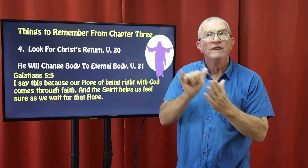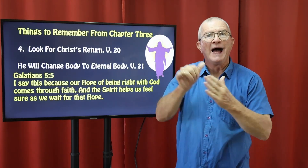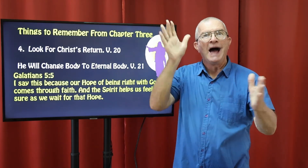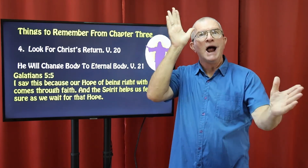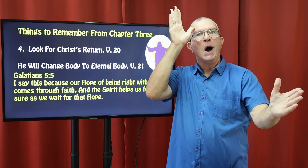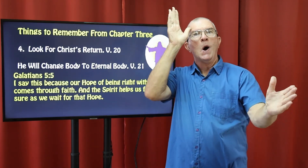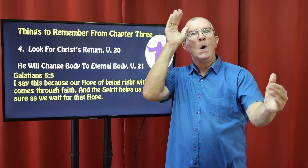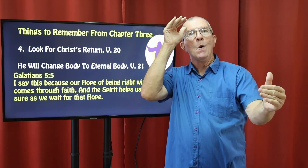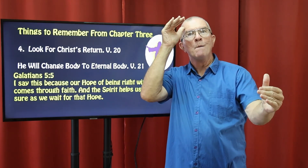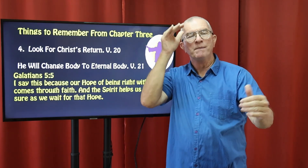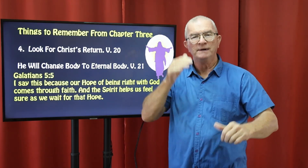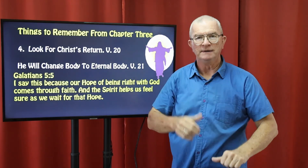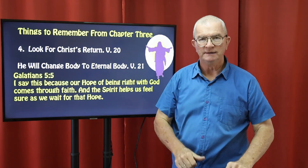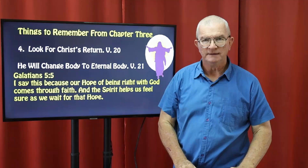for that hope.